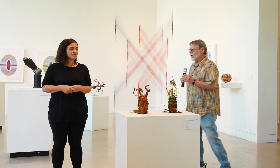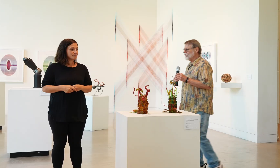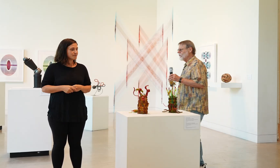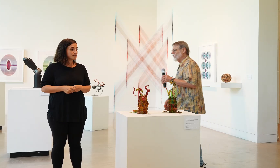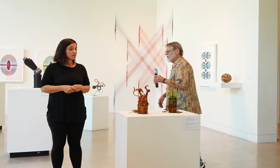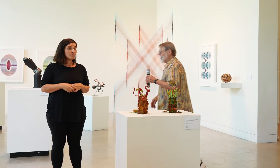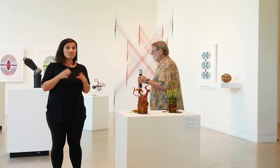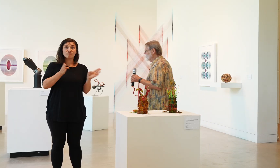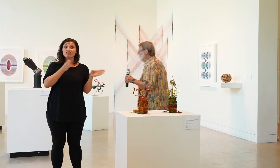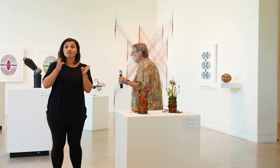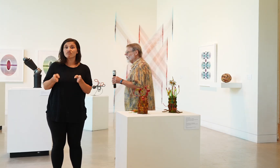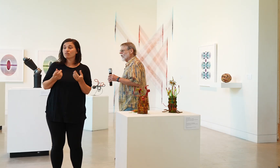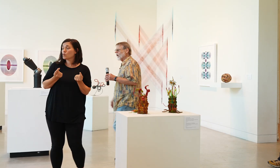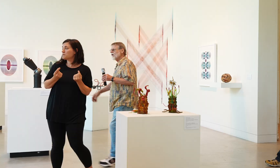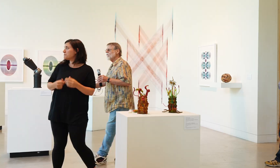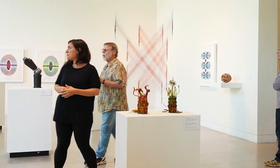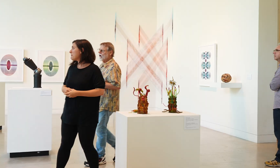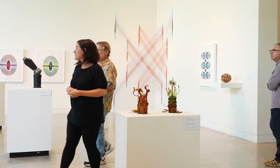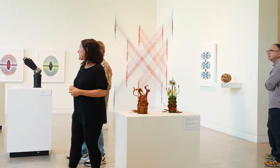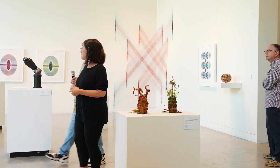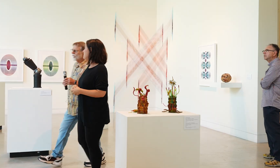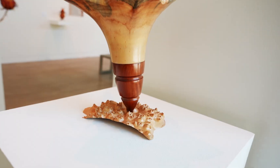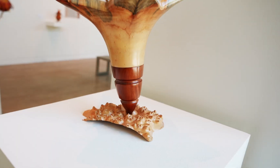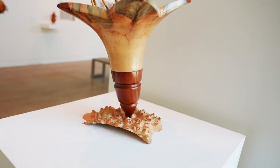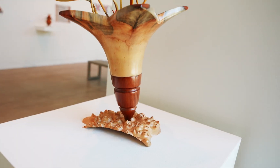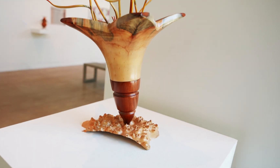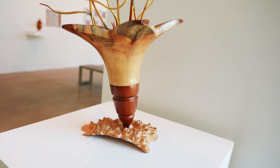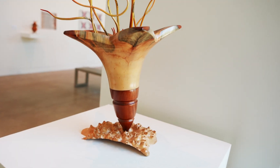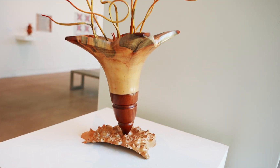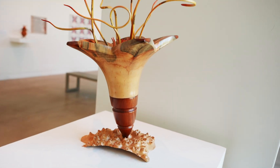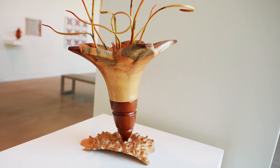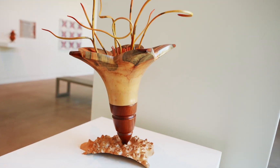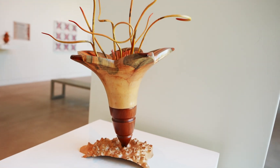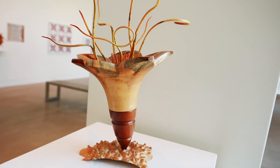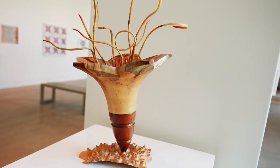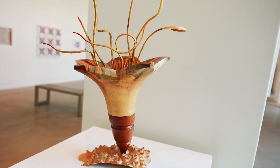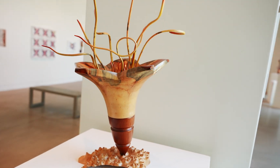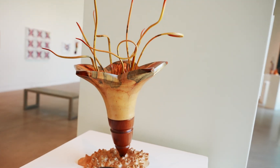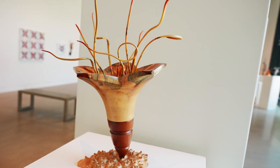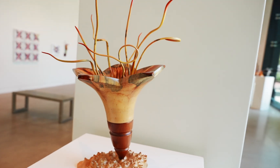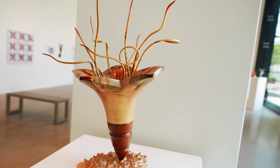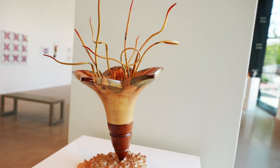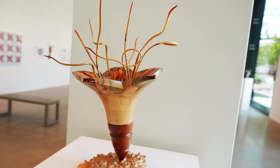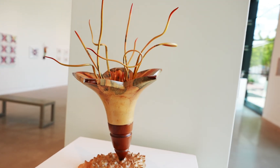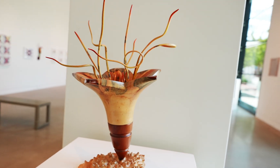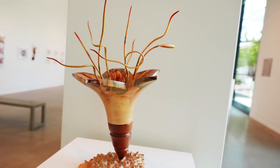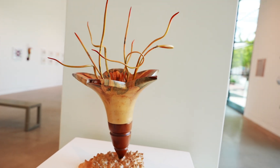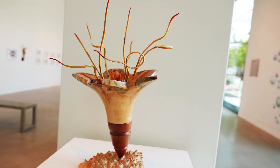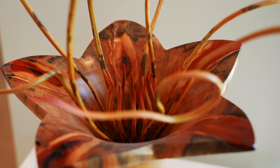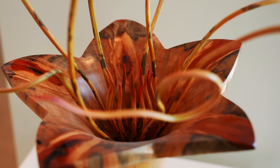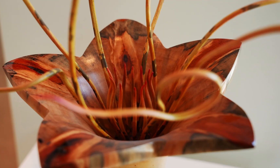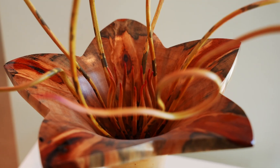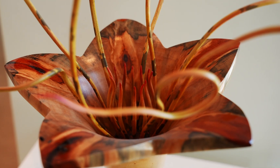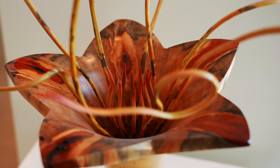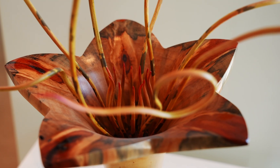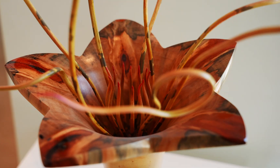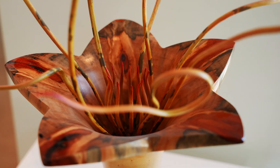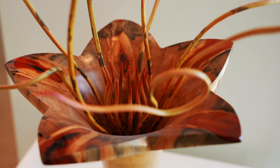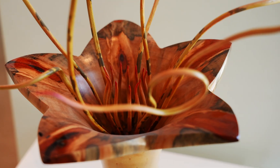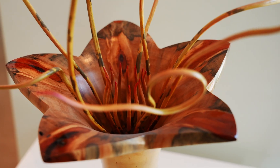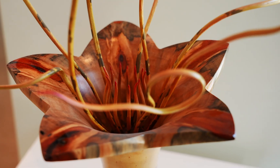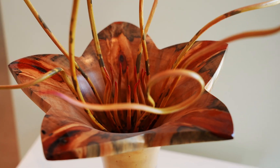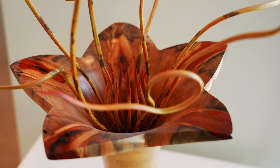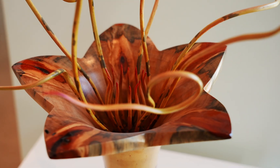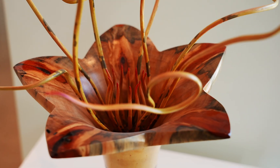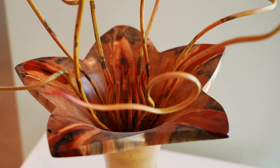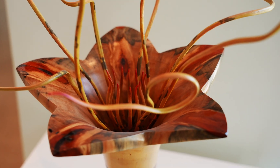actually, this one was actually pretty early. When I say that one began the show, well, this was kind of the first piece